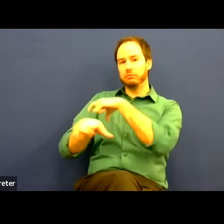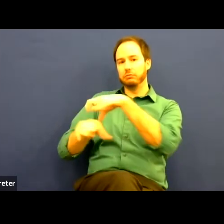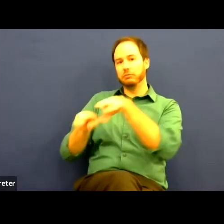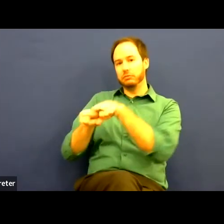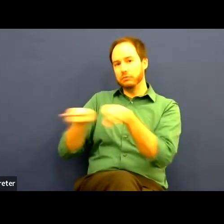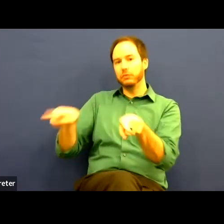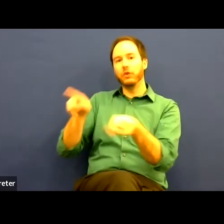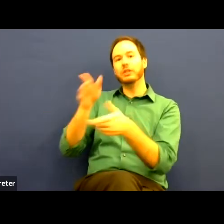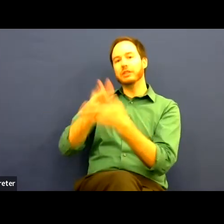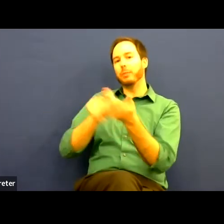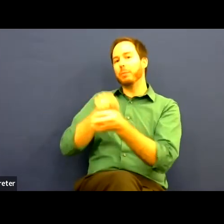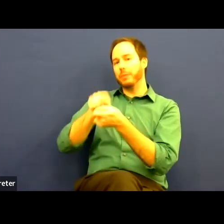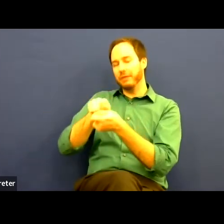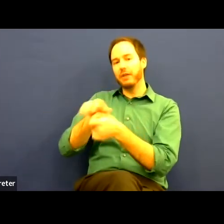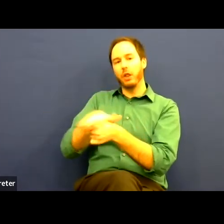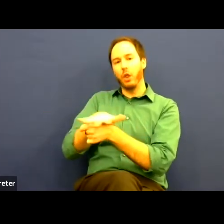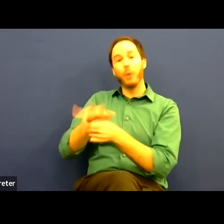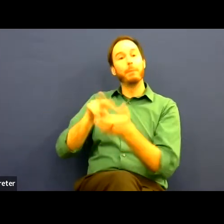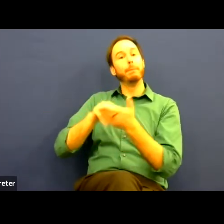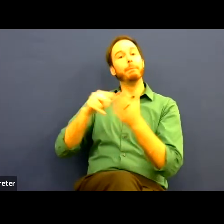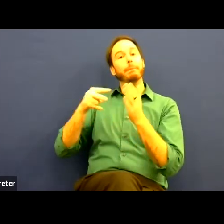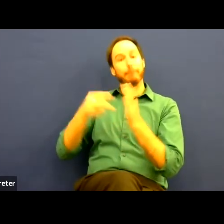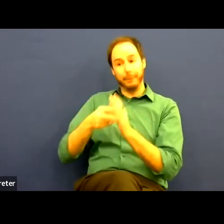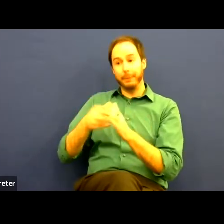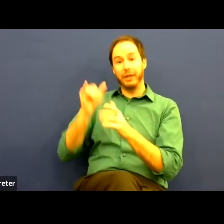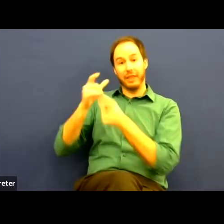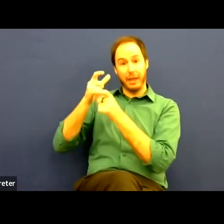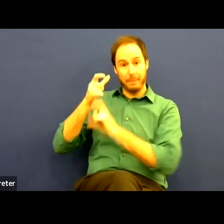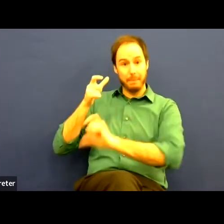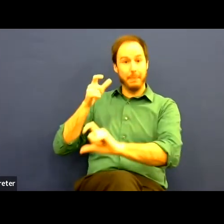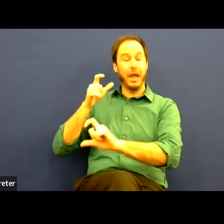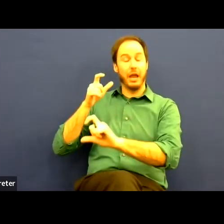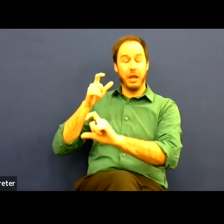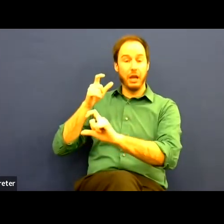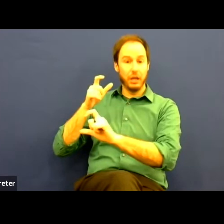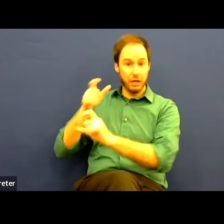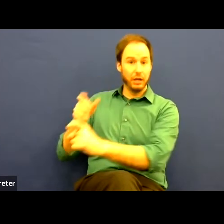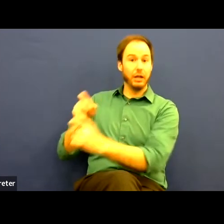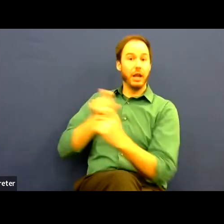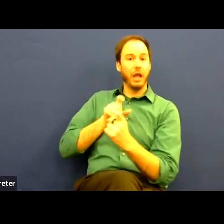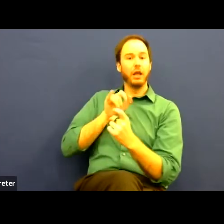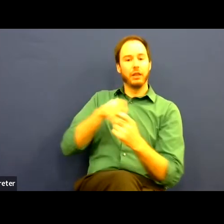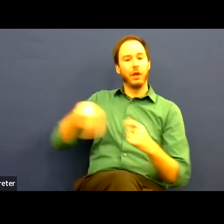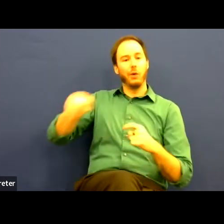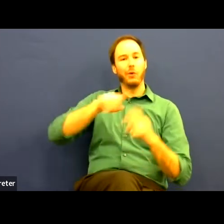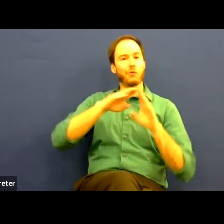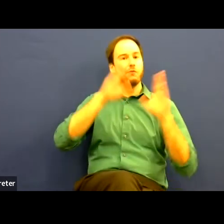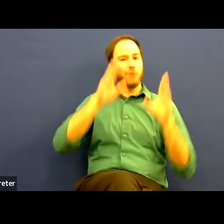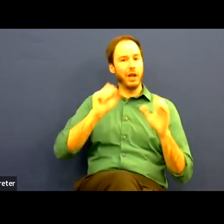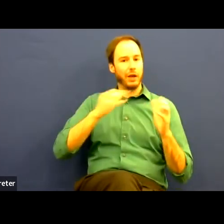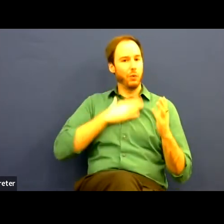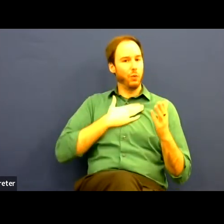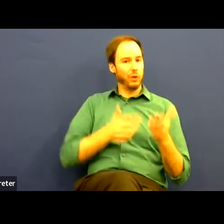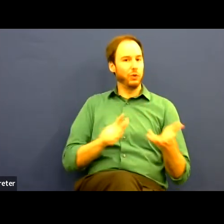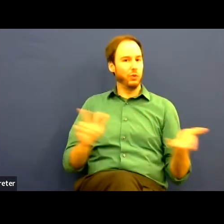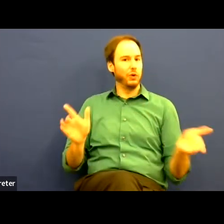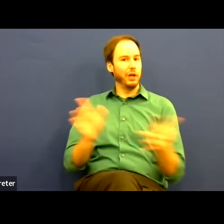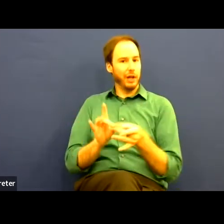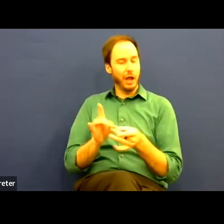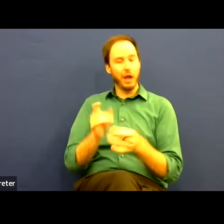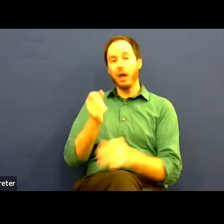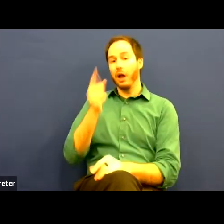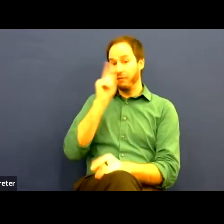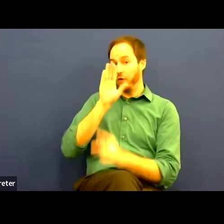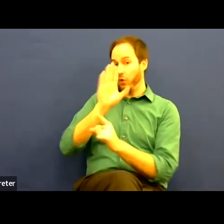locations so that when the main does get dedicated, that the residents can connect into that. Now, in